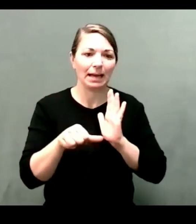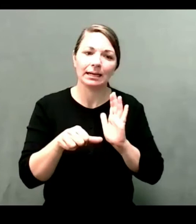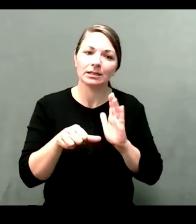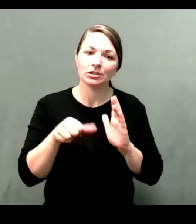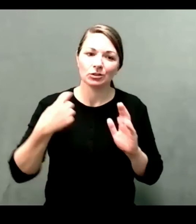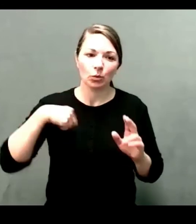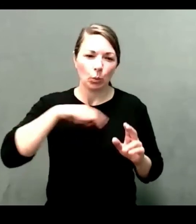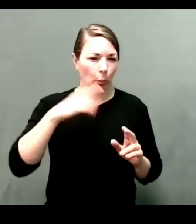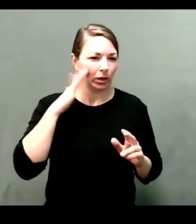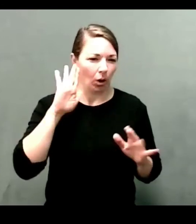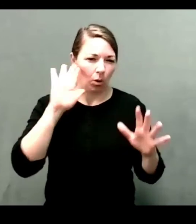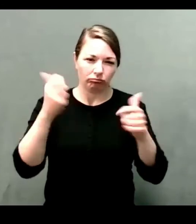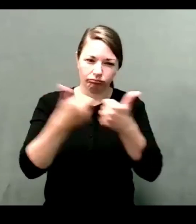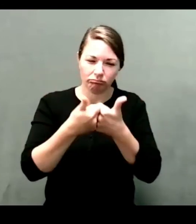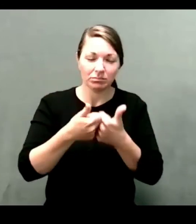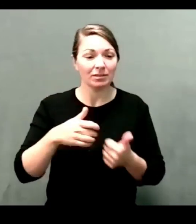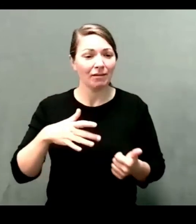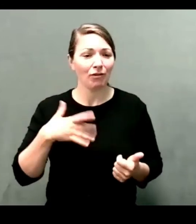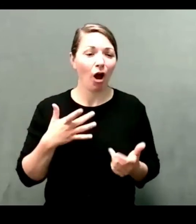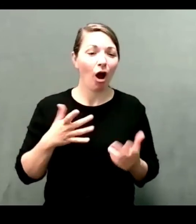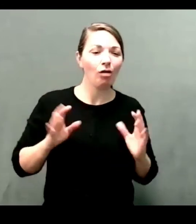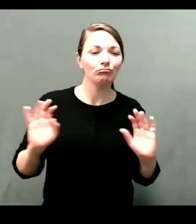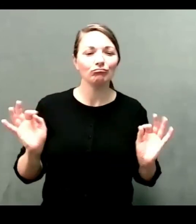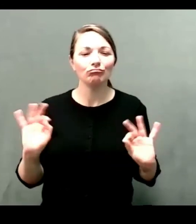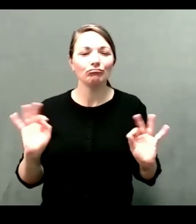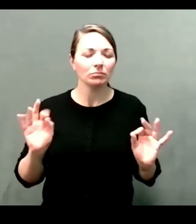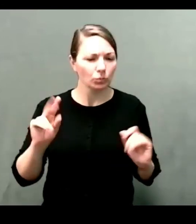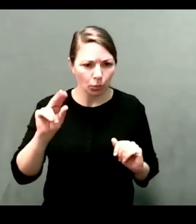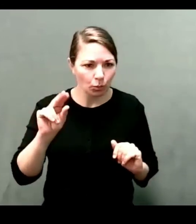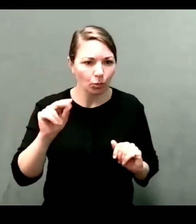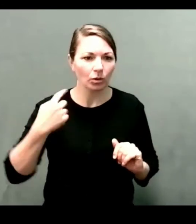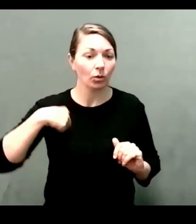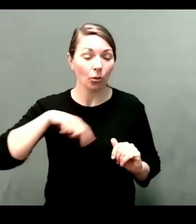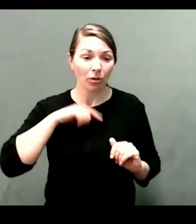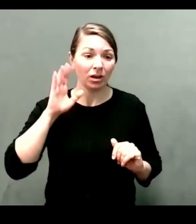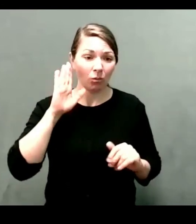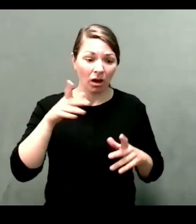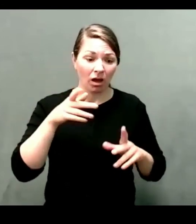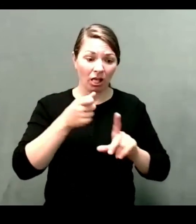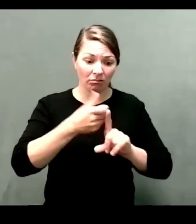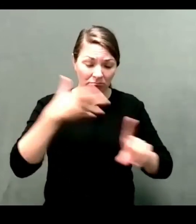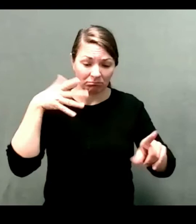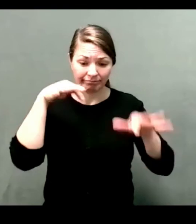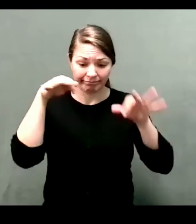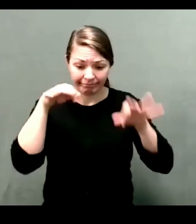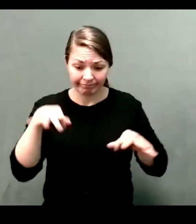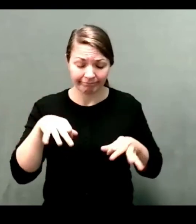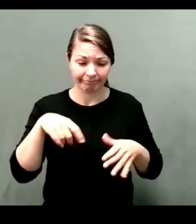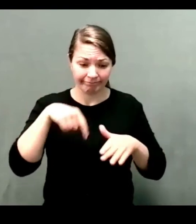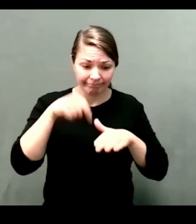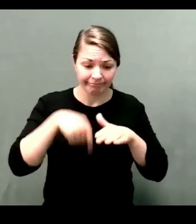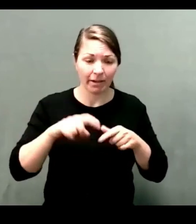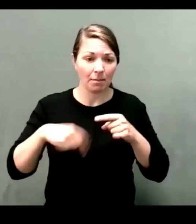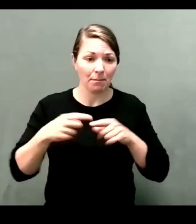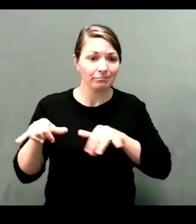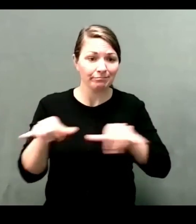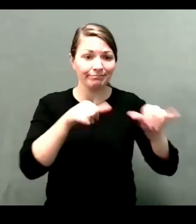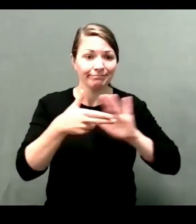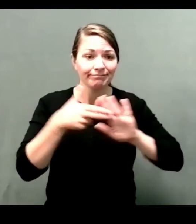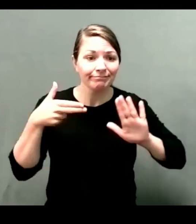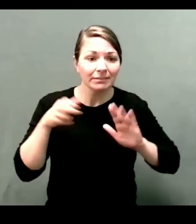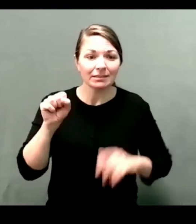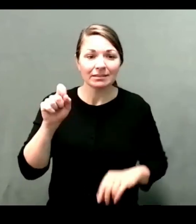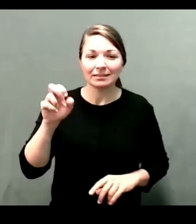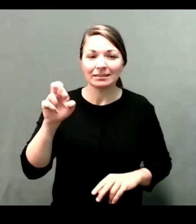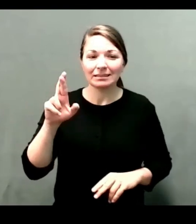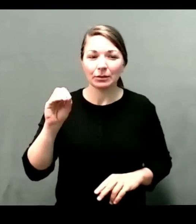this is going to be difficult. This is not going to feel good to sit here and outline stereotypes and biases that exist, and to think of,